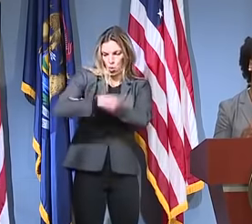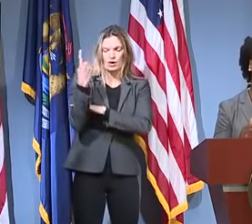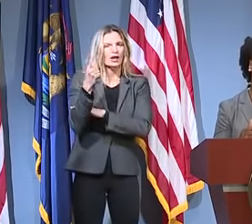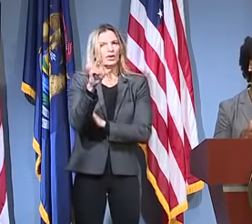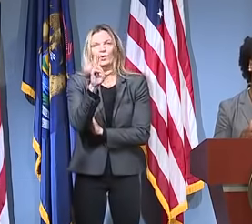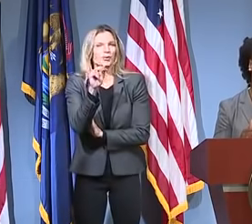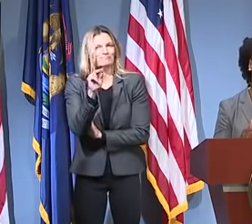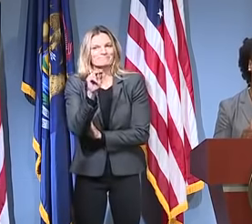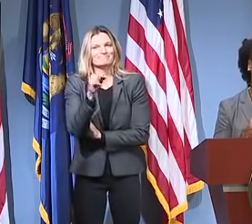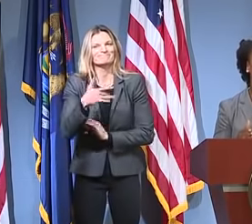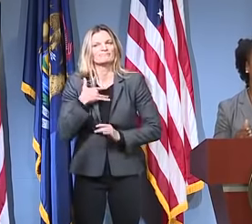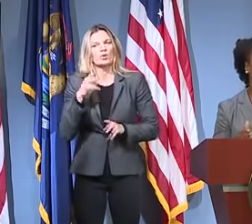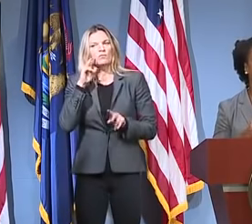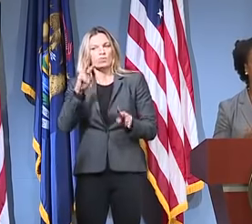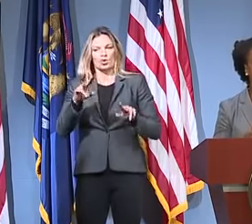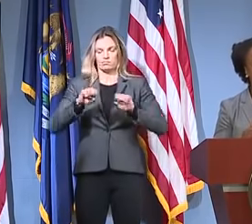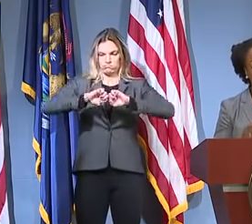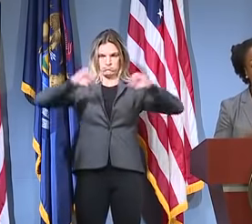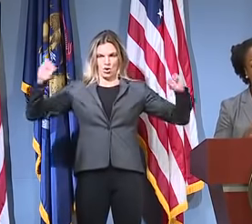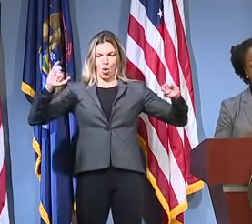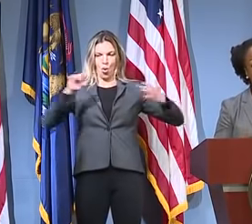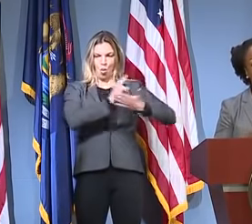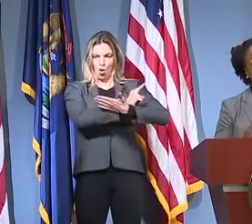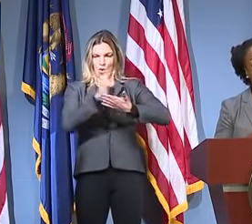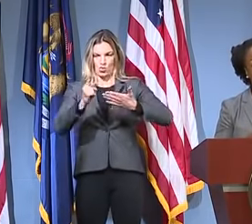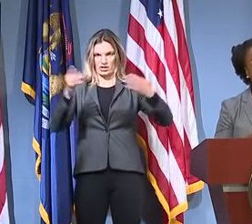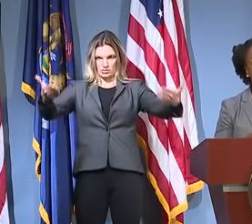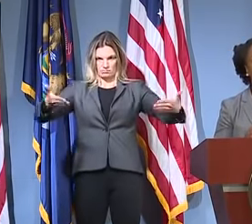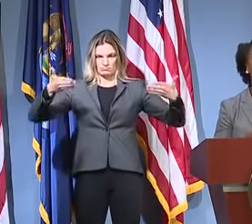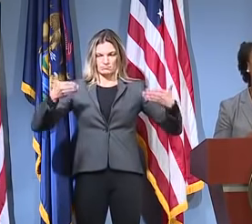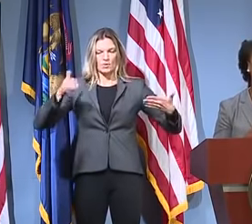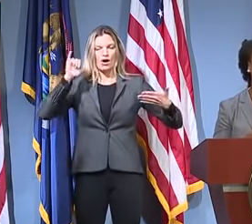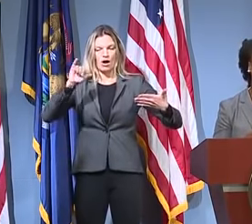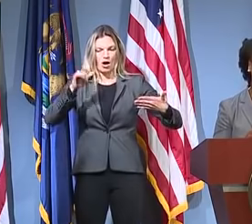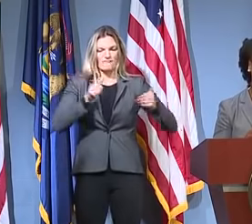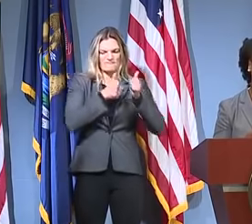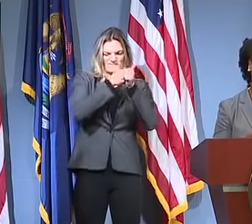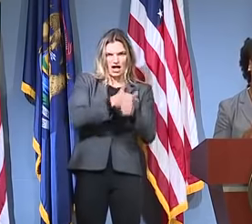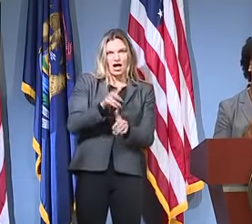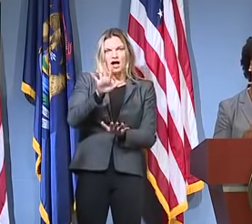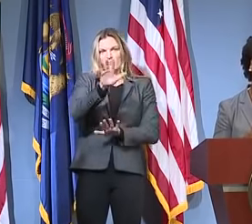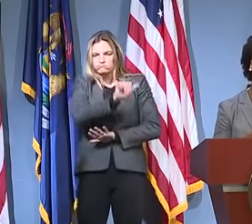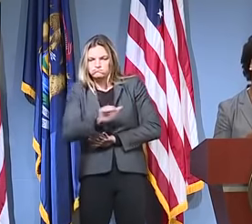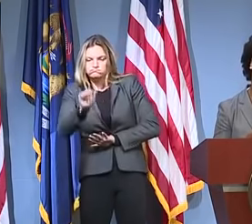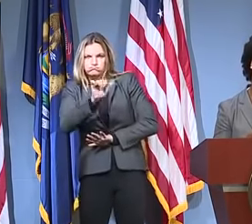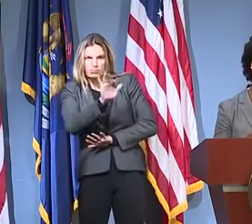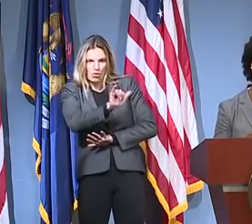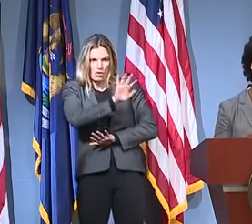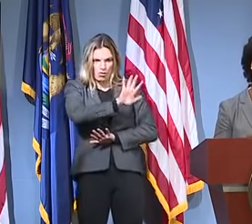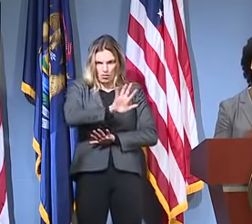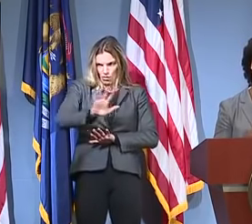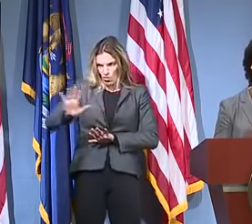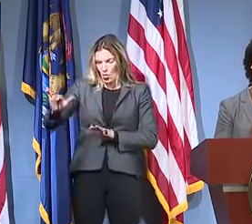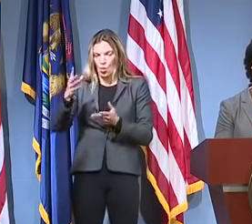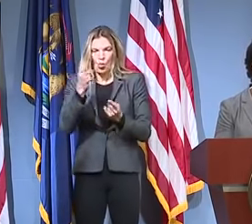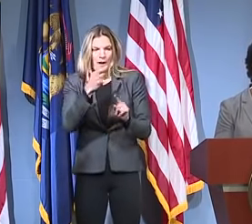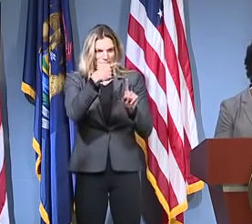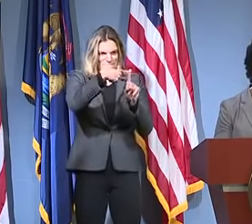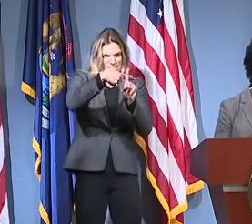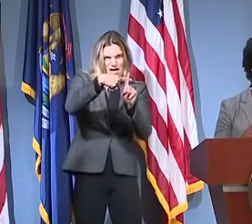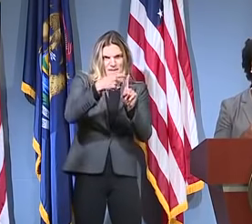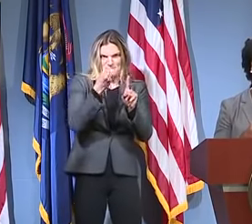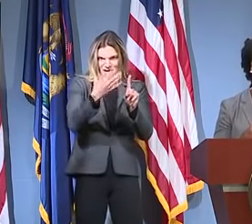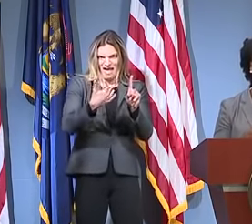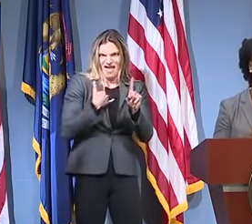on the number of tests from a lab that comes in on any particular day, but we go back and we look at, for all those positive cases, when did they